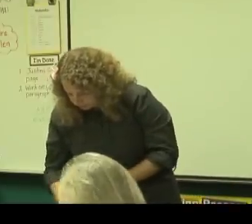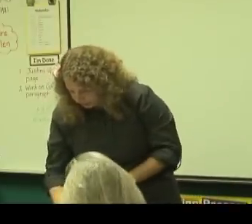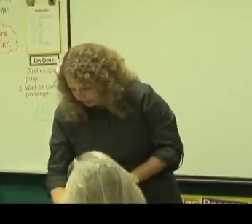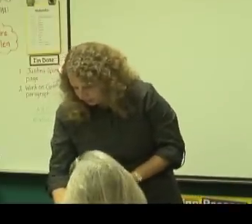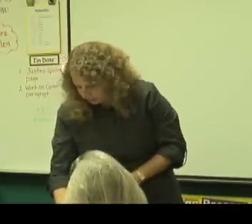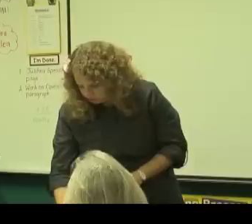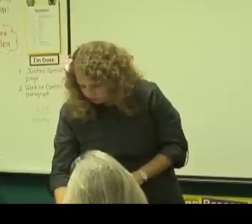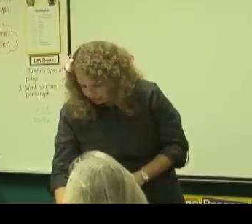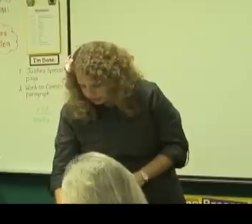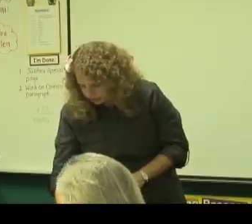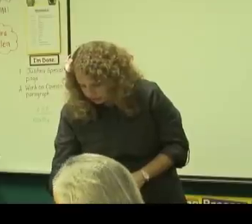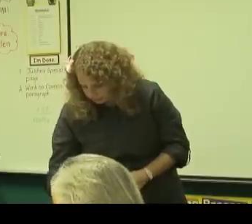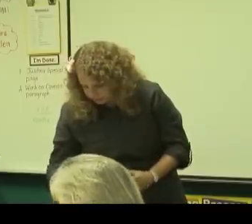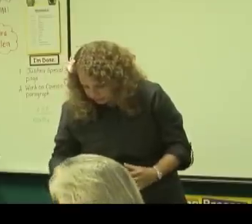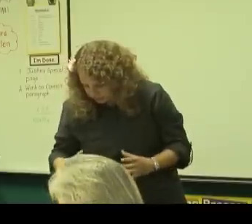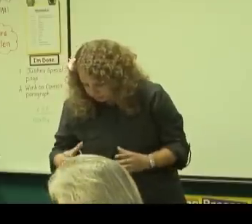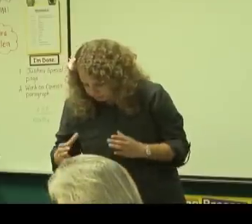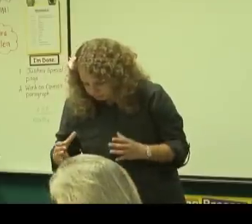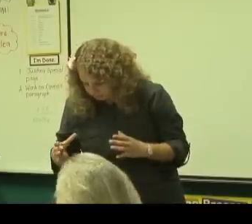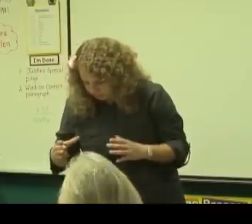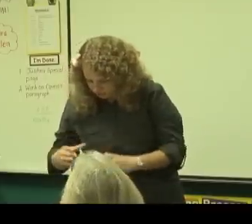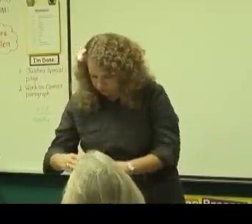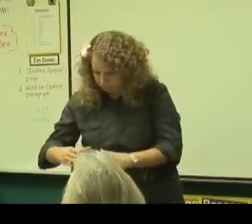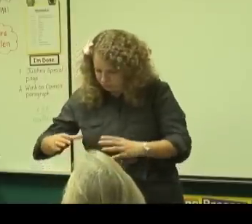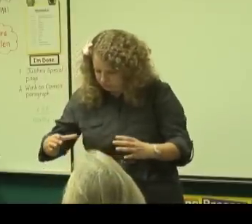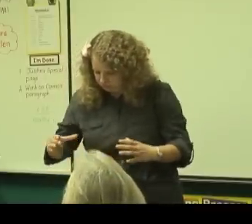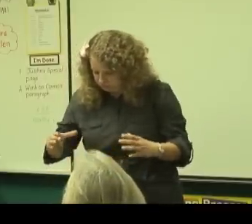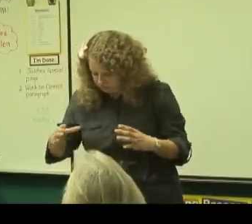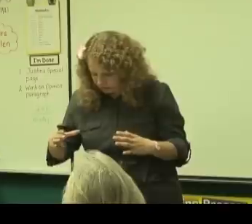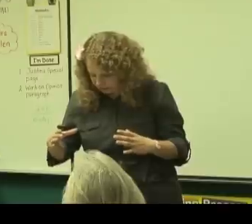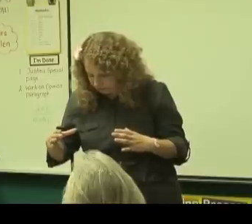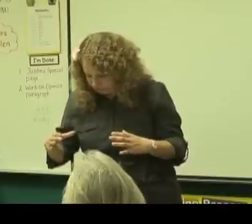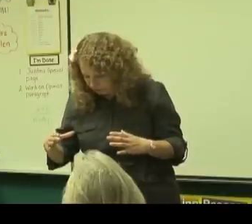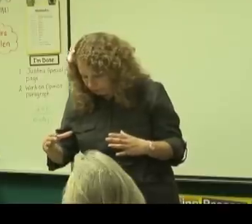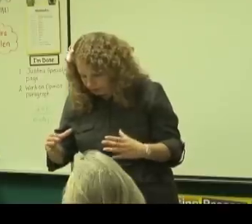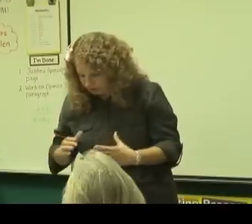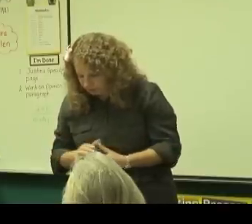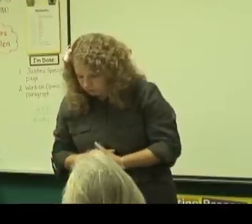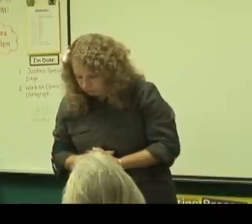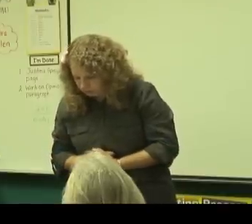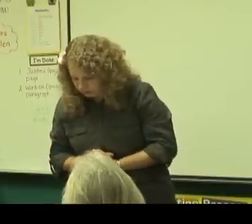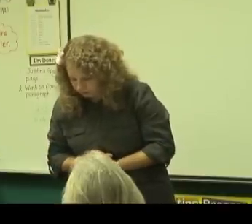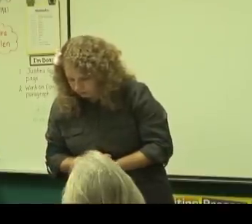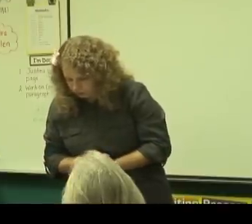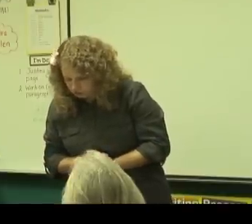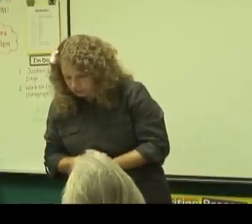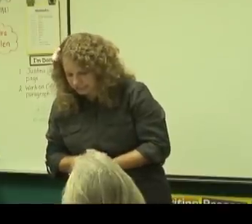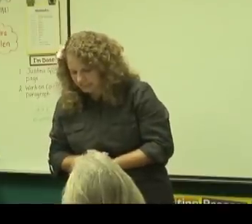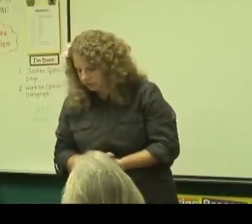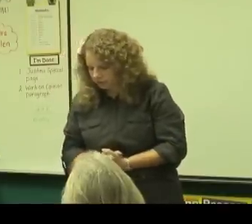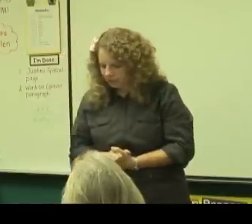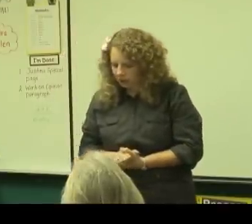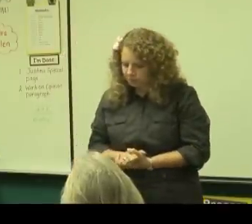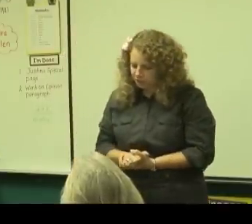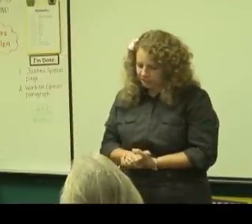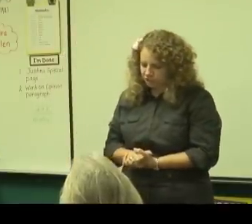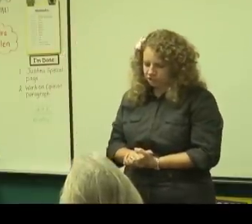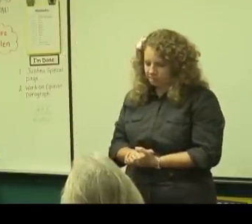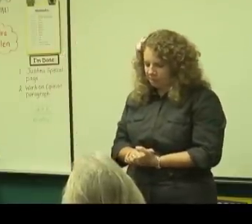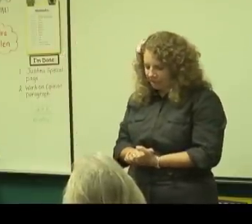Okay, and then it also has the same hand shape, but just a little slightly bigger apart. Would be for large container-like objects, such as a